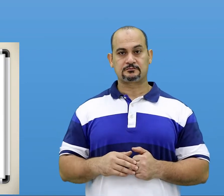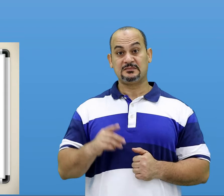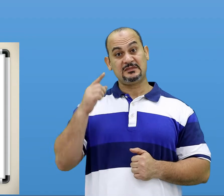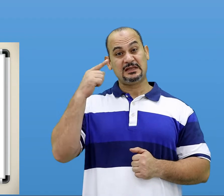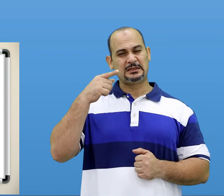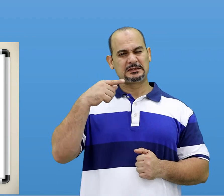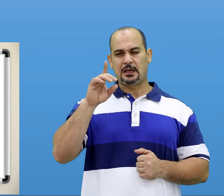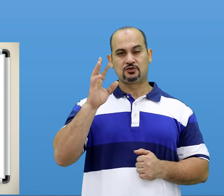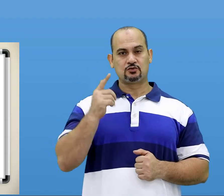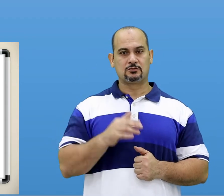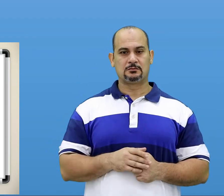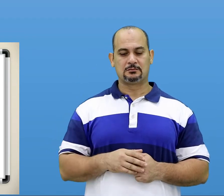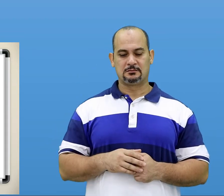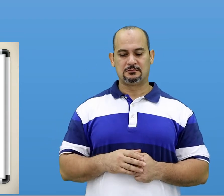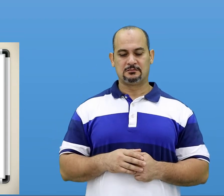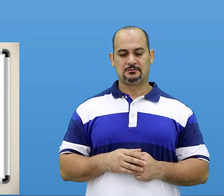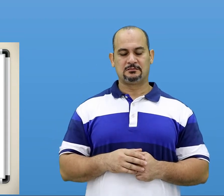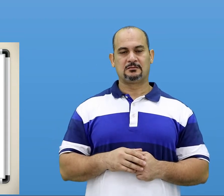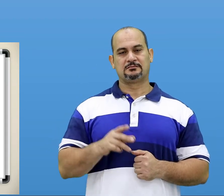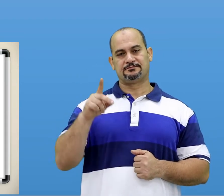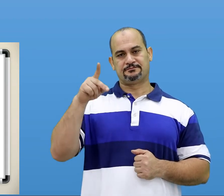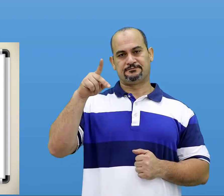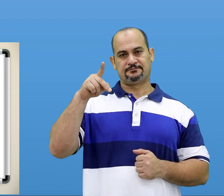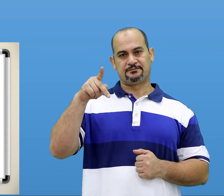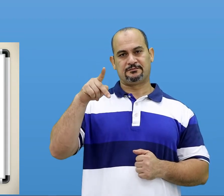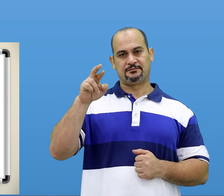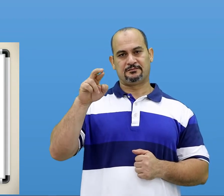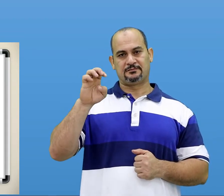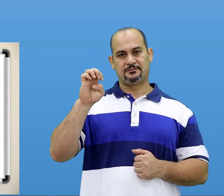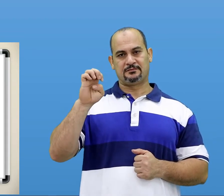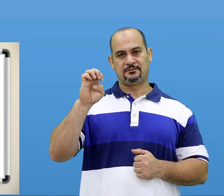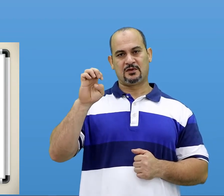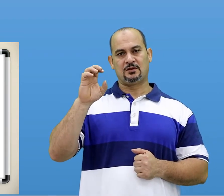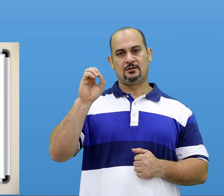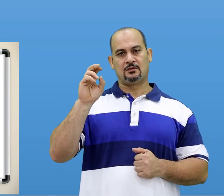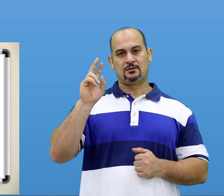The correct answer is preoccupied.